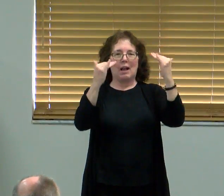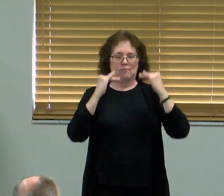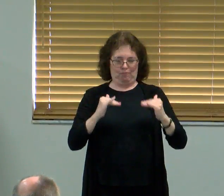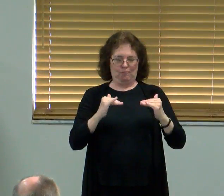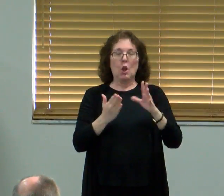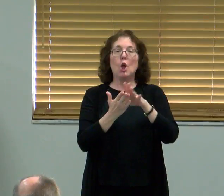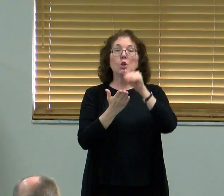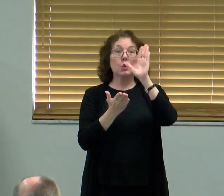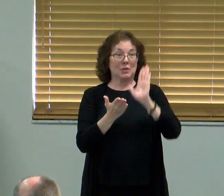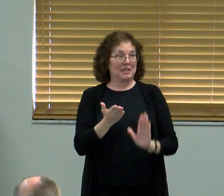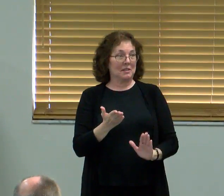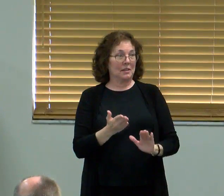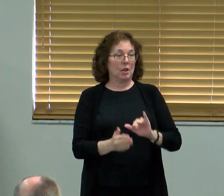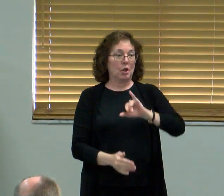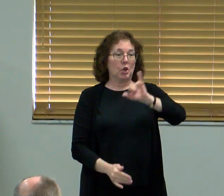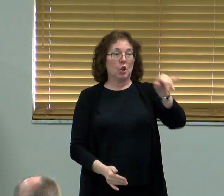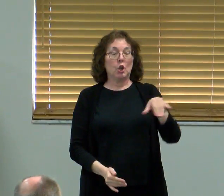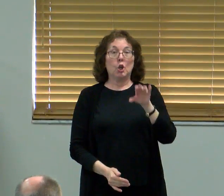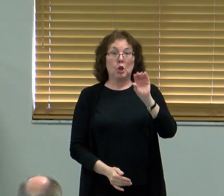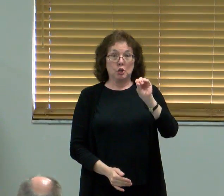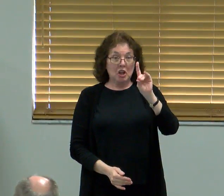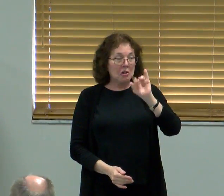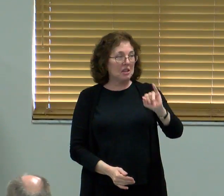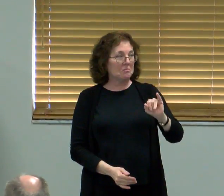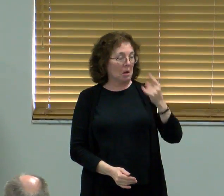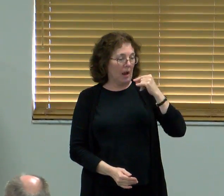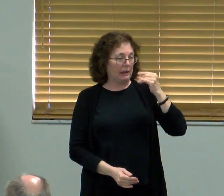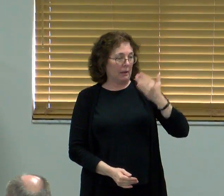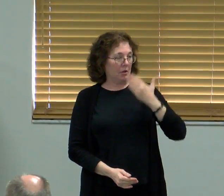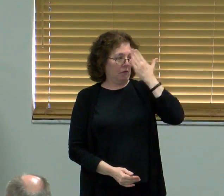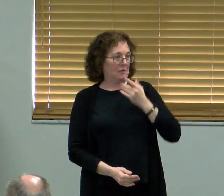the students. Jody, can you come up to the front,